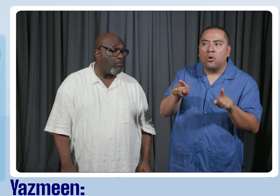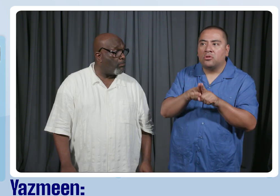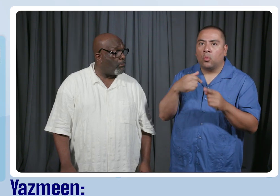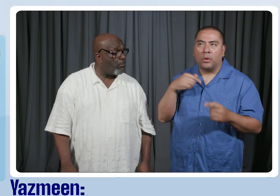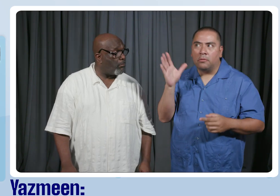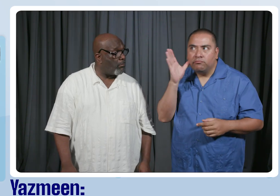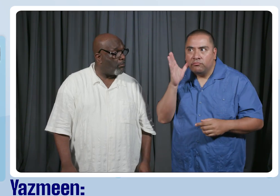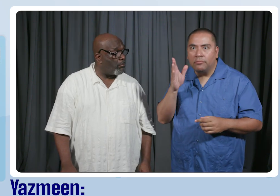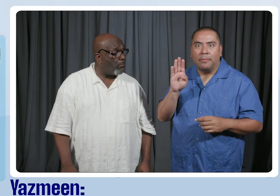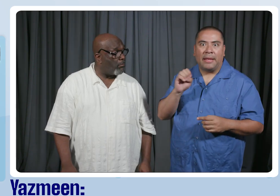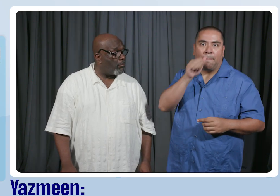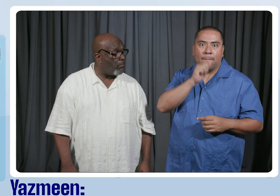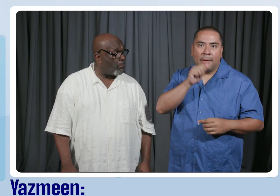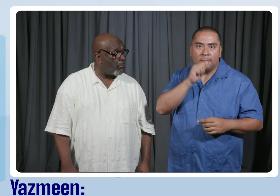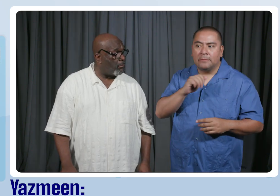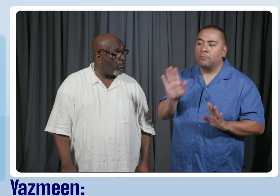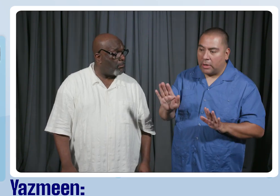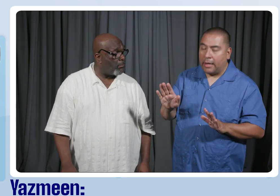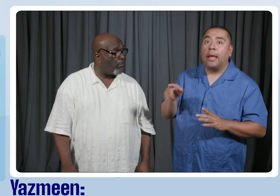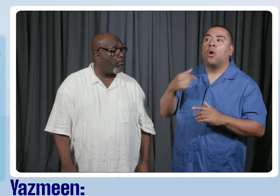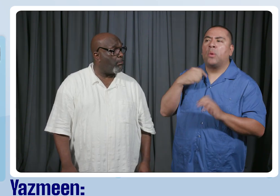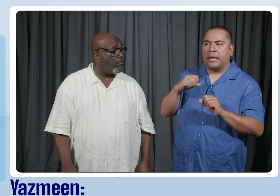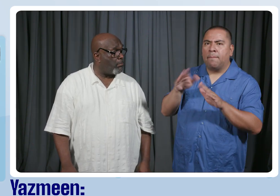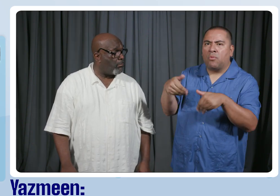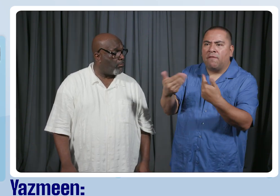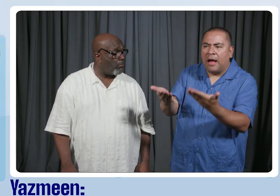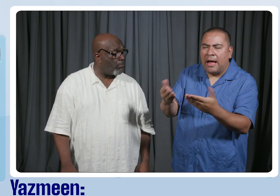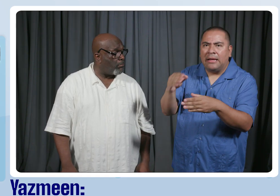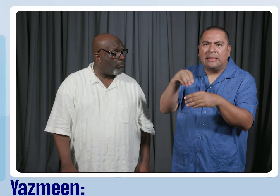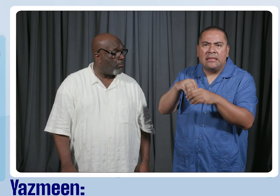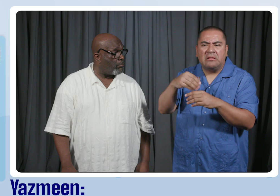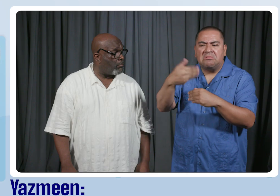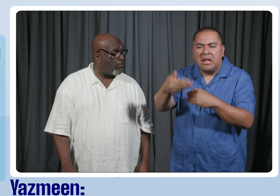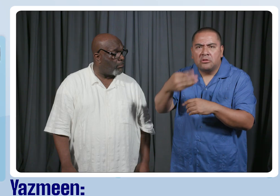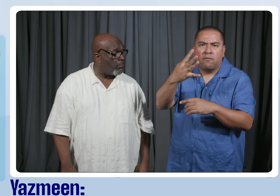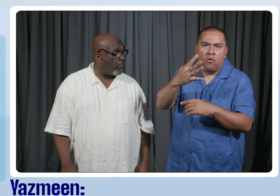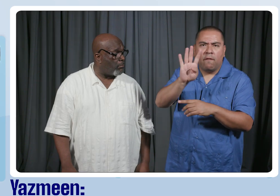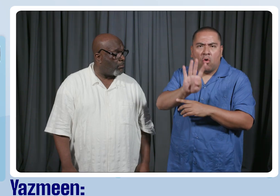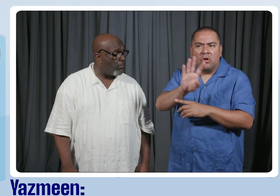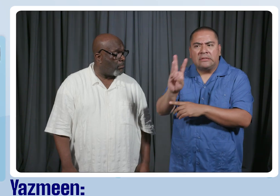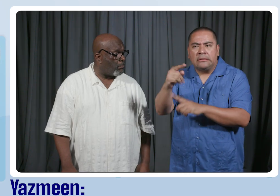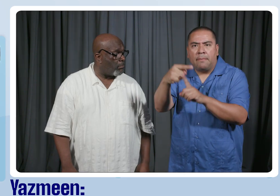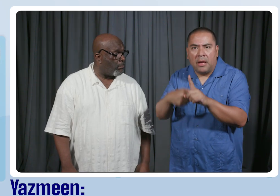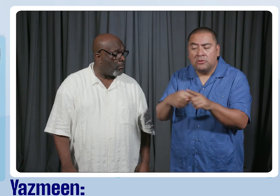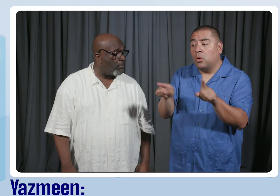listening, being patient, and saying, hey, this is what we could provide within the next 4 to 6 months. But also, this is what's going